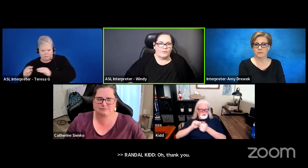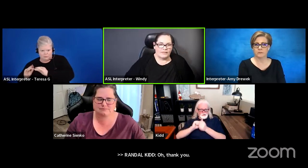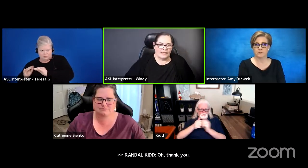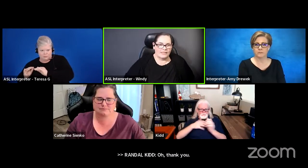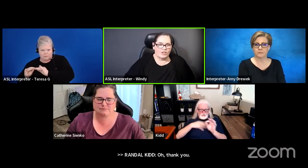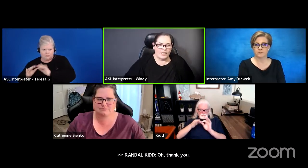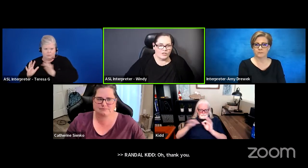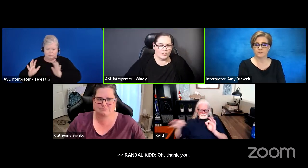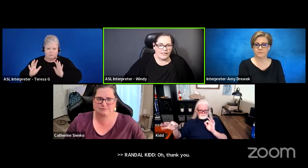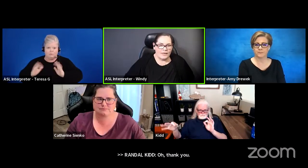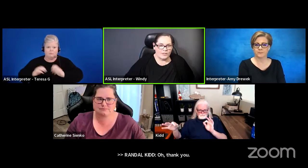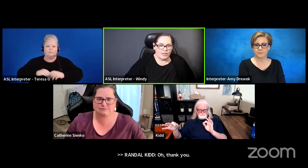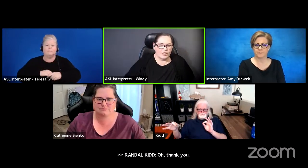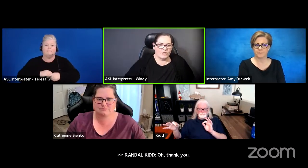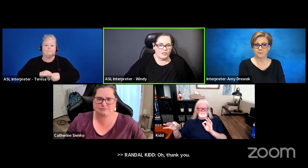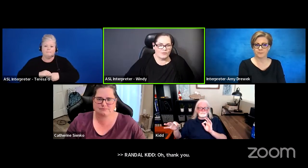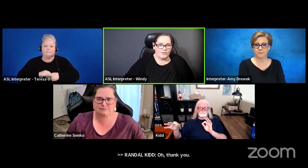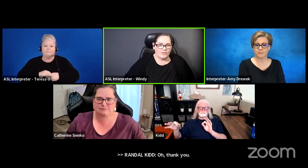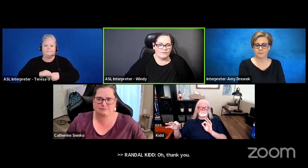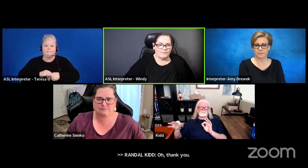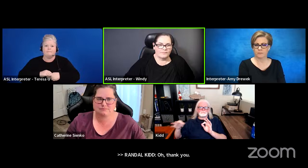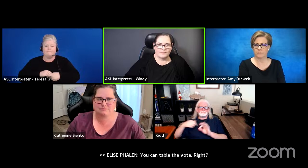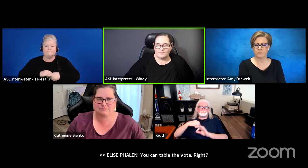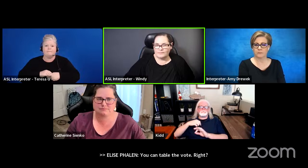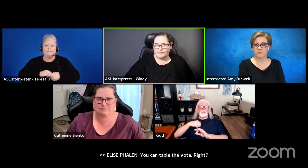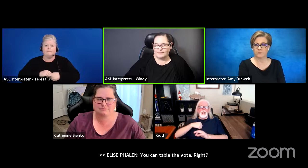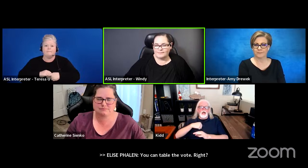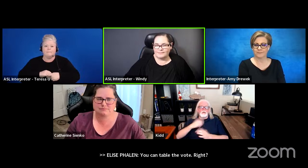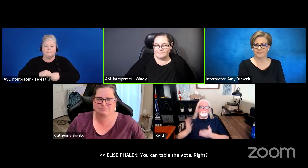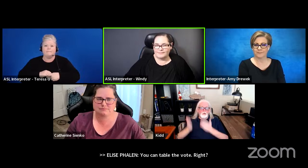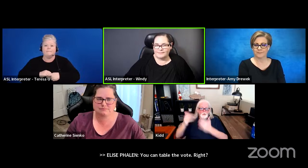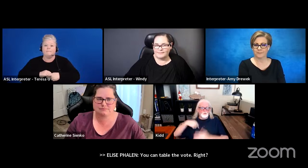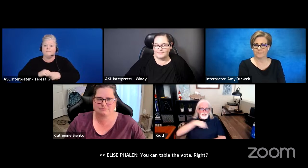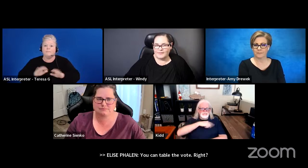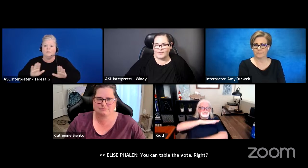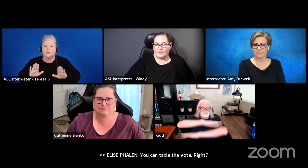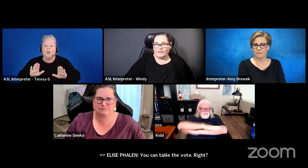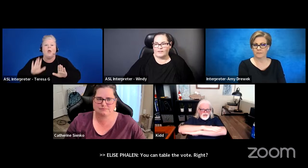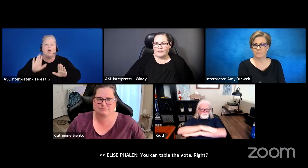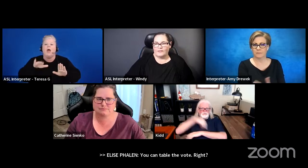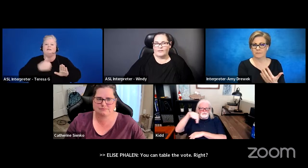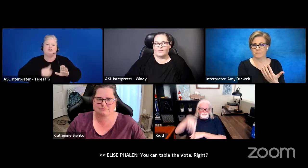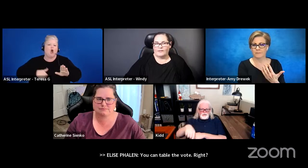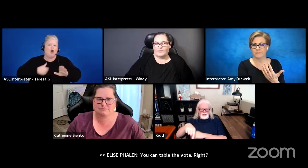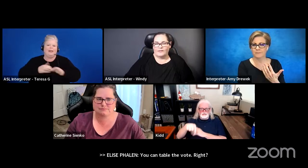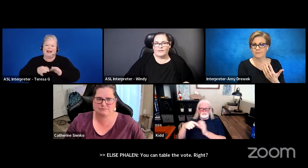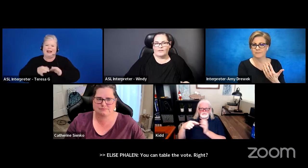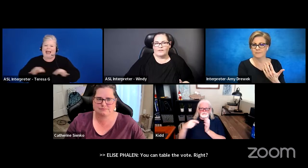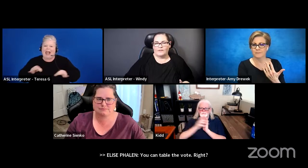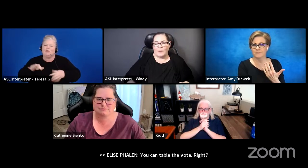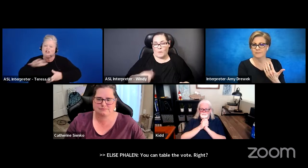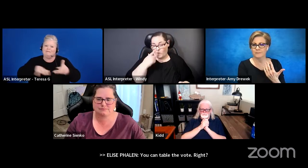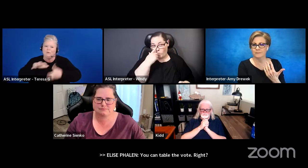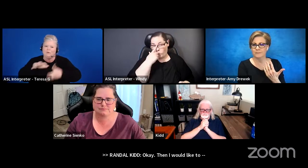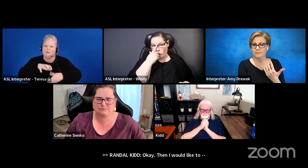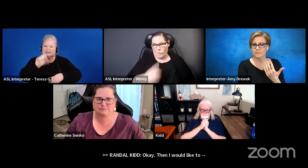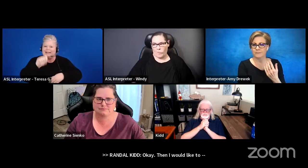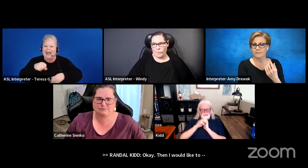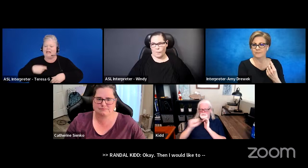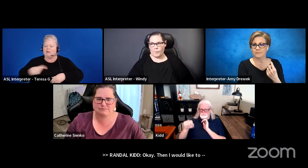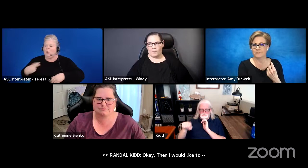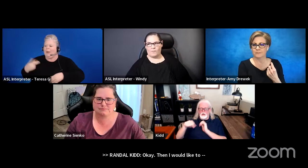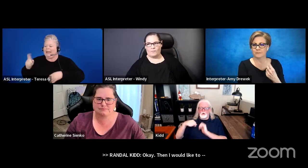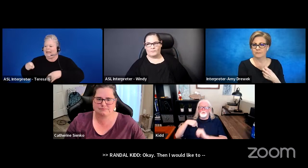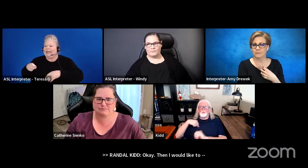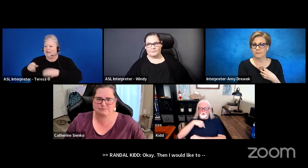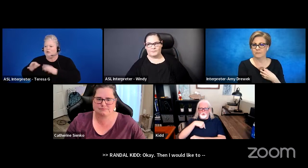Okay, then I would like to change the Sorry, would language you I just please- used. Sorry, the language is getting confused. We're gonna clarify from here,